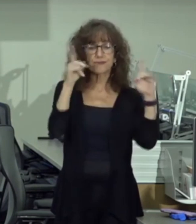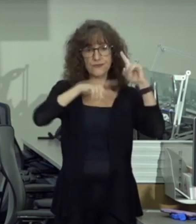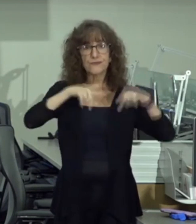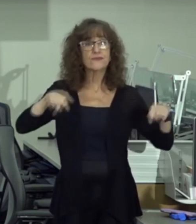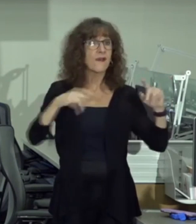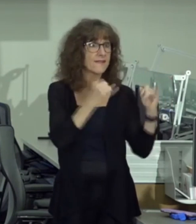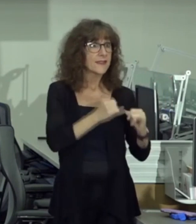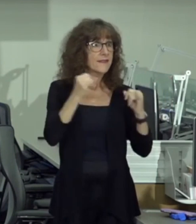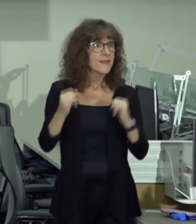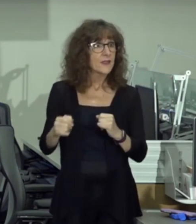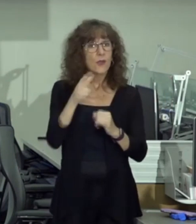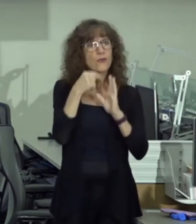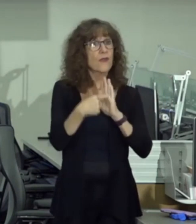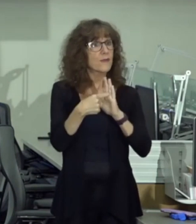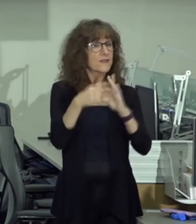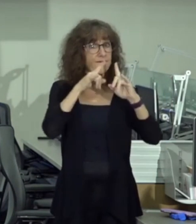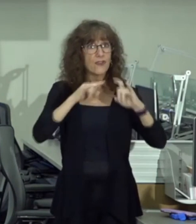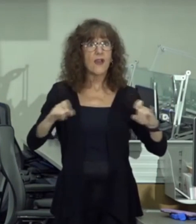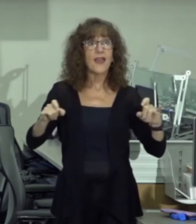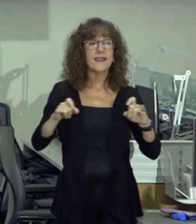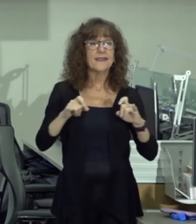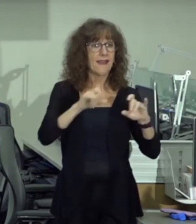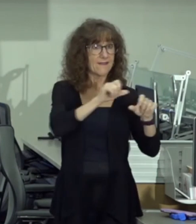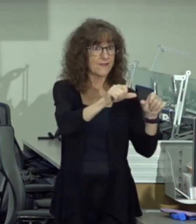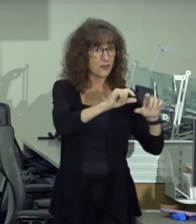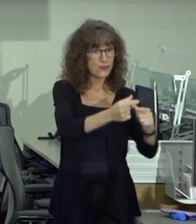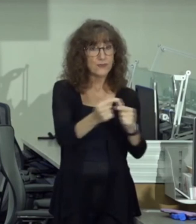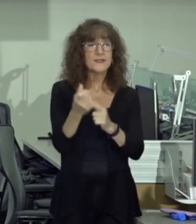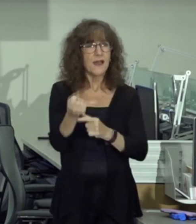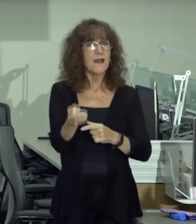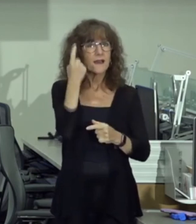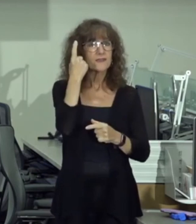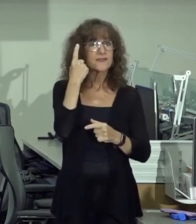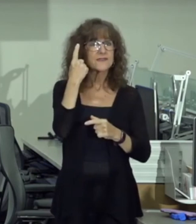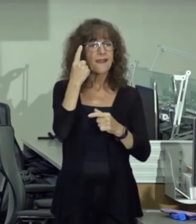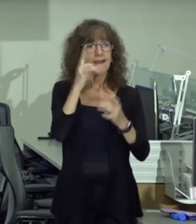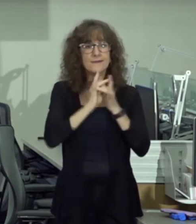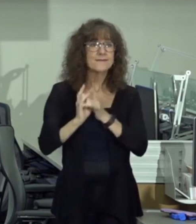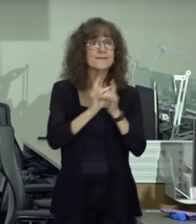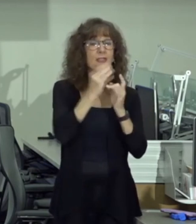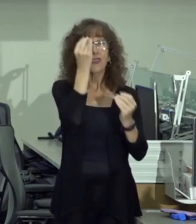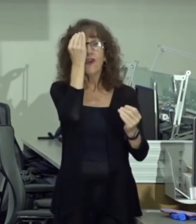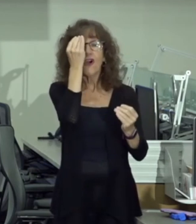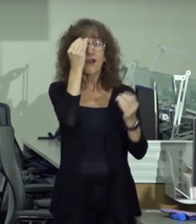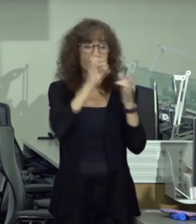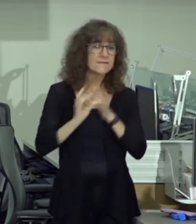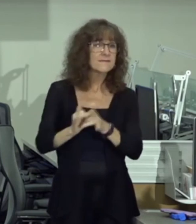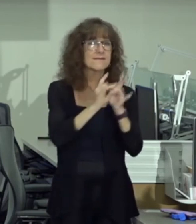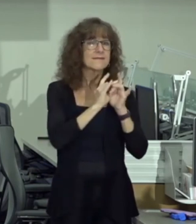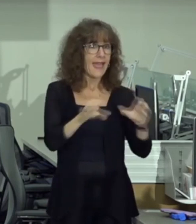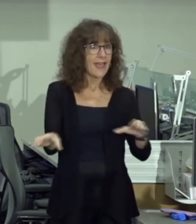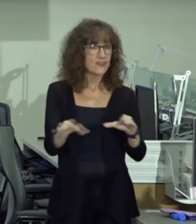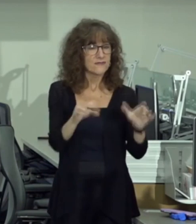of individuals who represent a variety of sectors and understand collective thought, collective action,